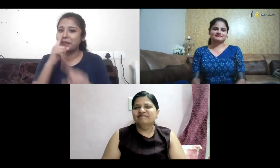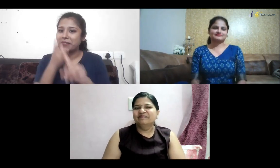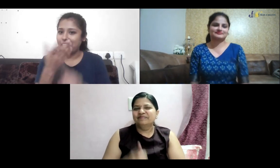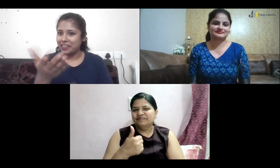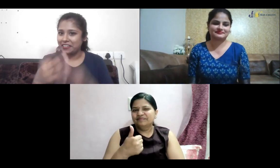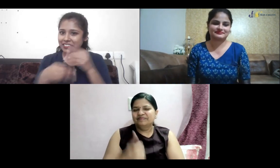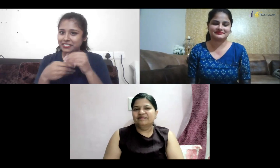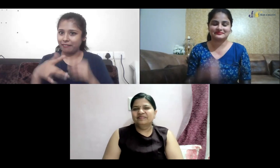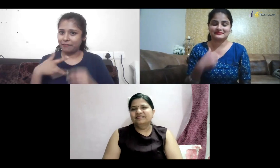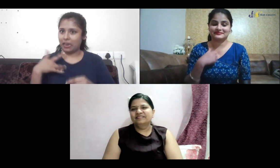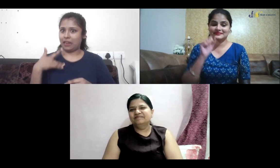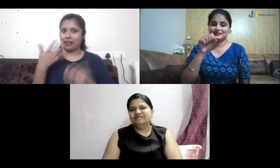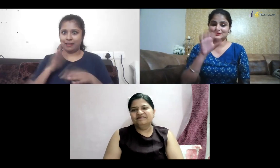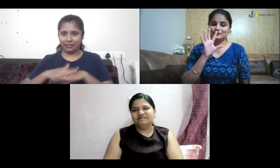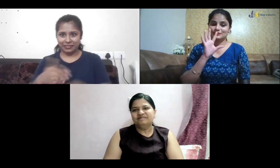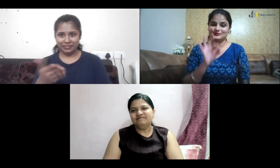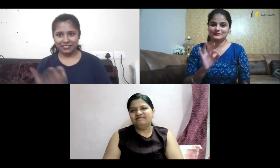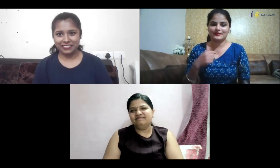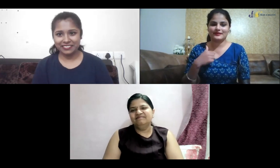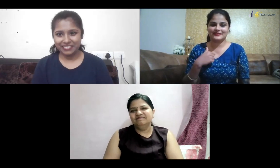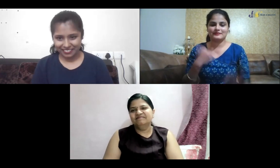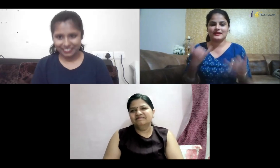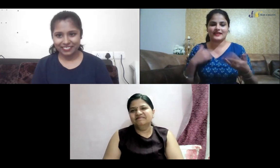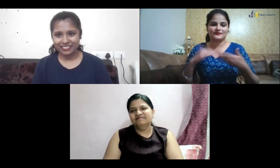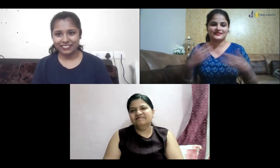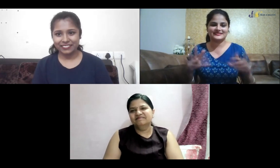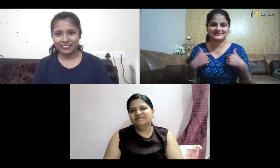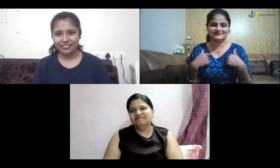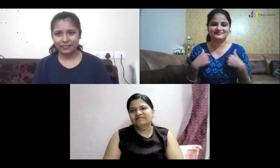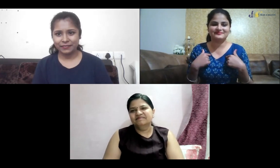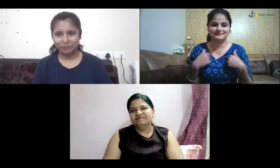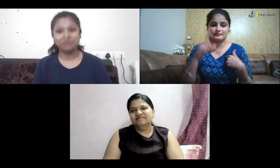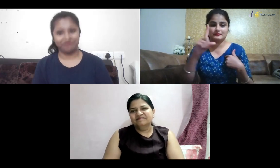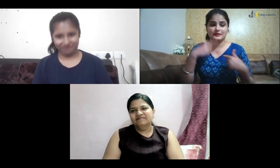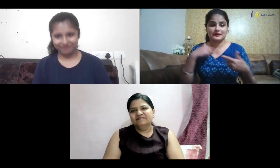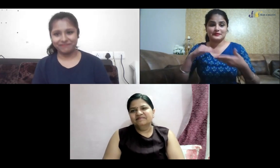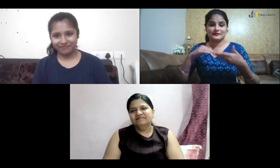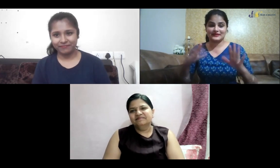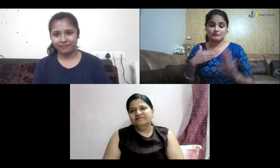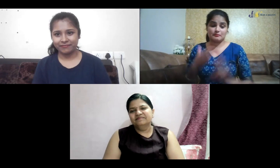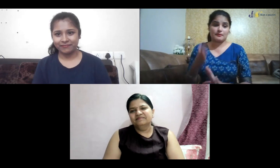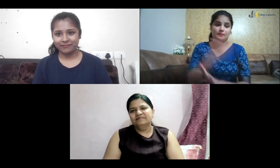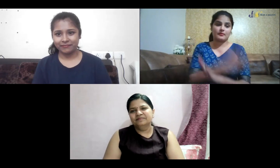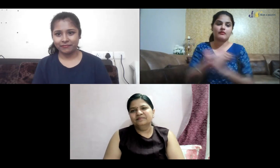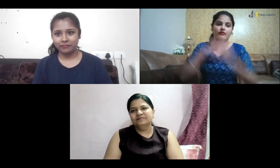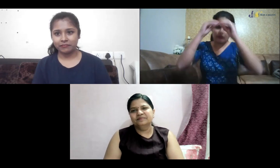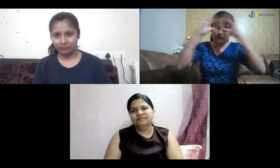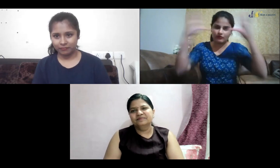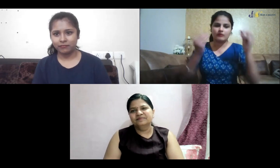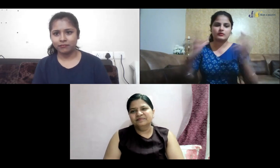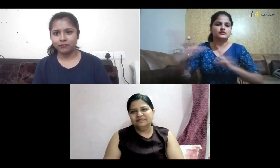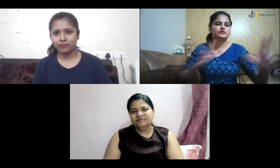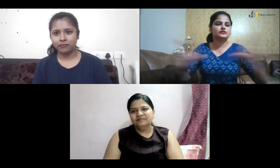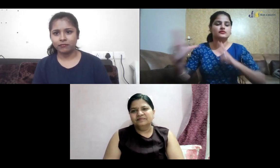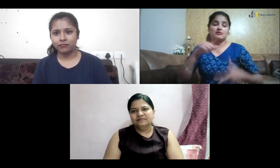more responsibilities. Wow. So Kavita, what would you like to share any experience like this? Yeah, so I'm married right now. So